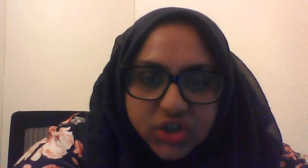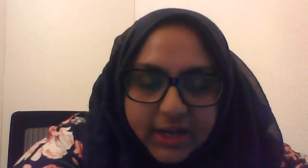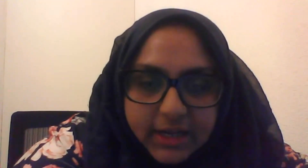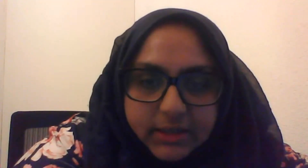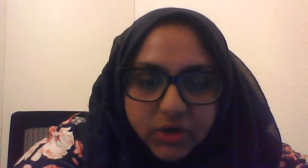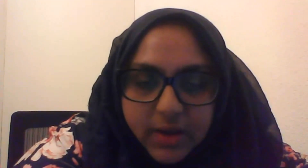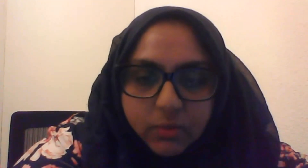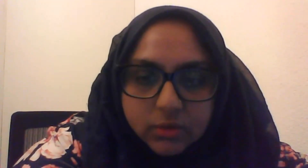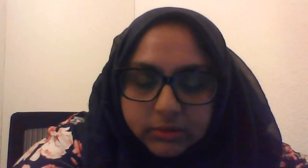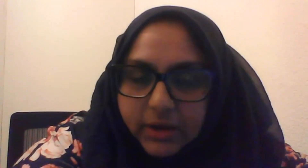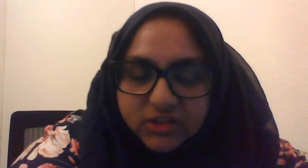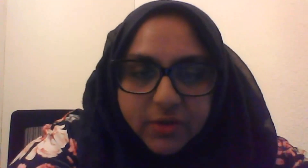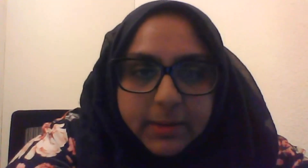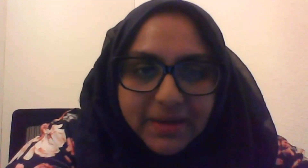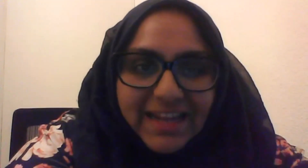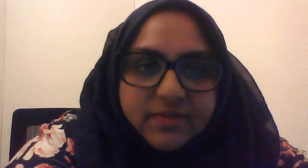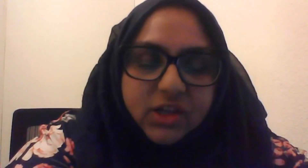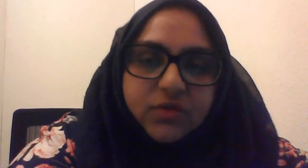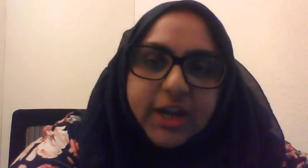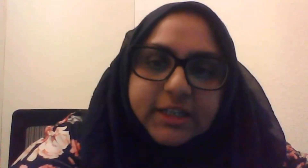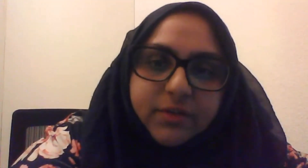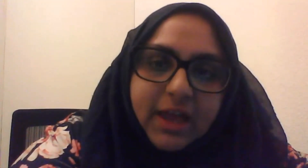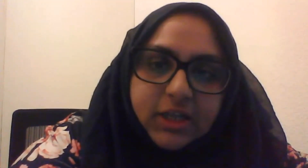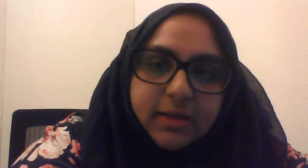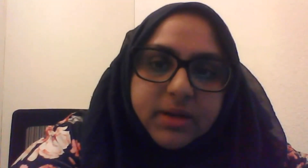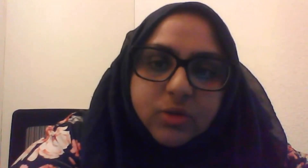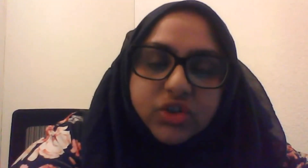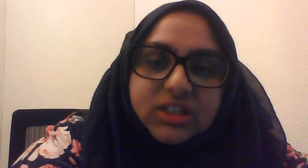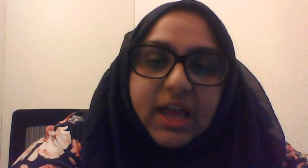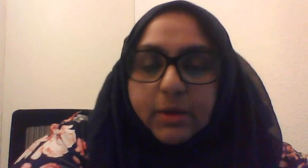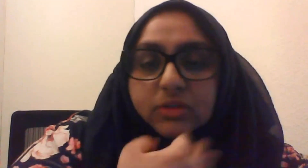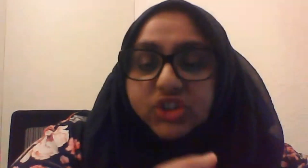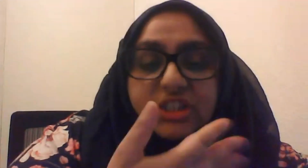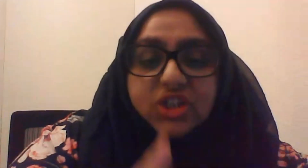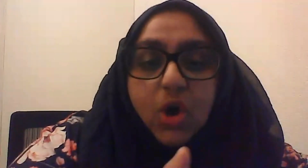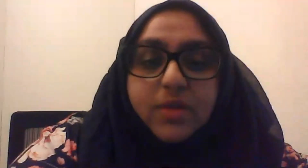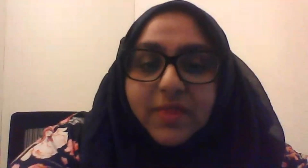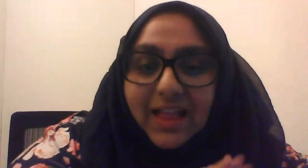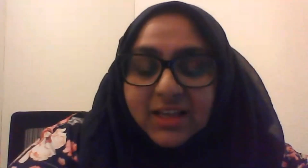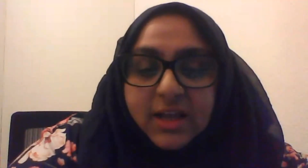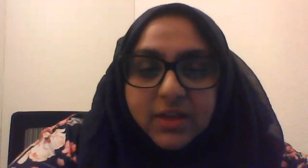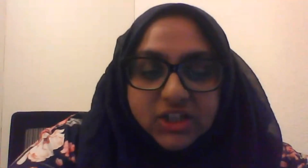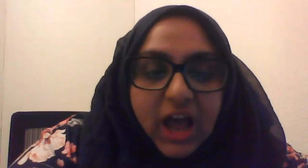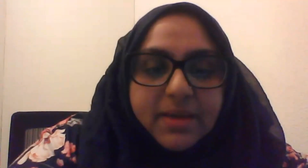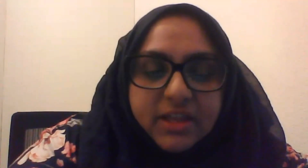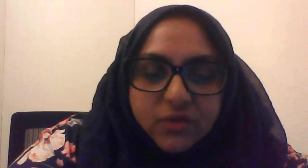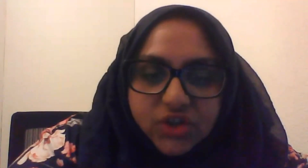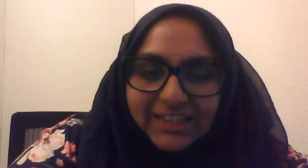check in, you know, it's not that it believes that you've checked in for that time, but it will just know that that's the timing that you've checked